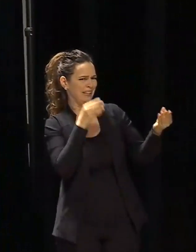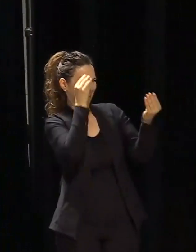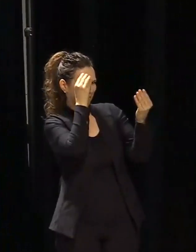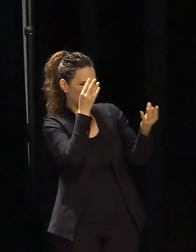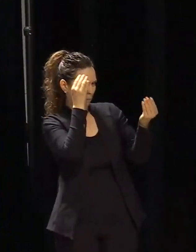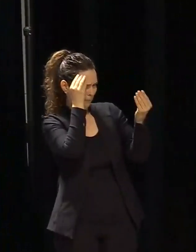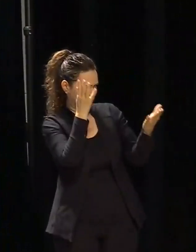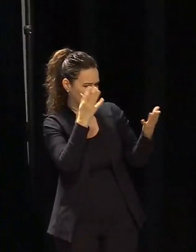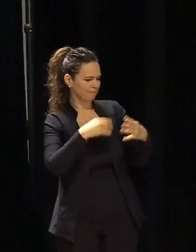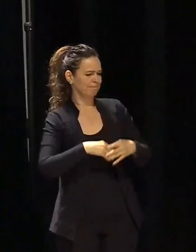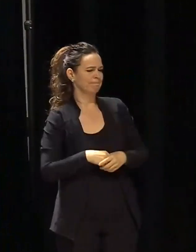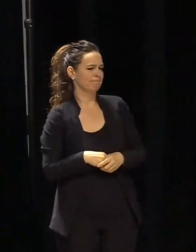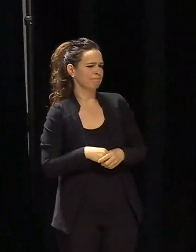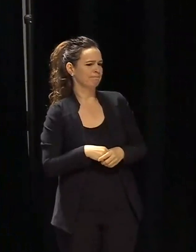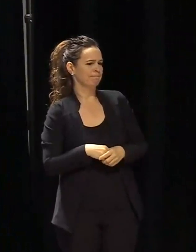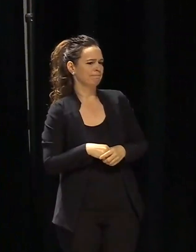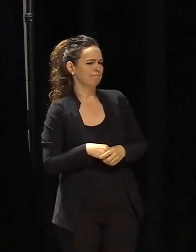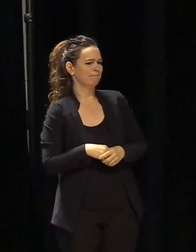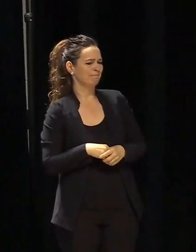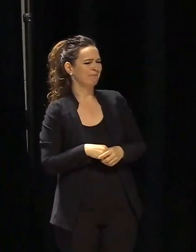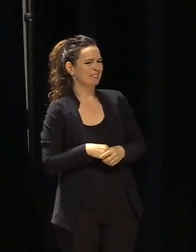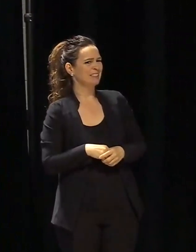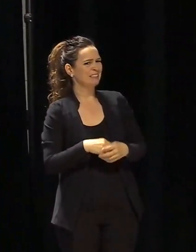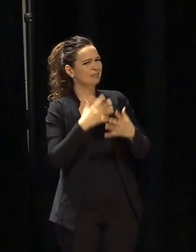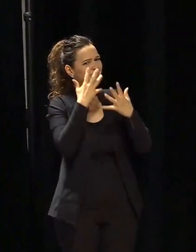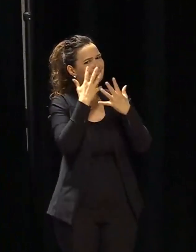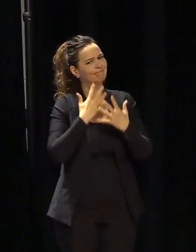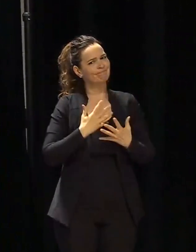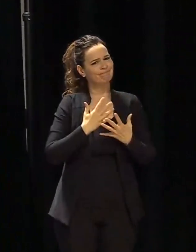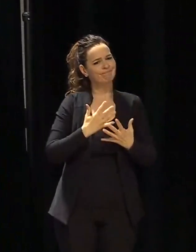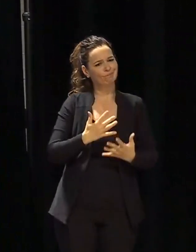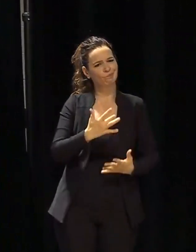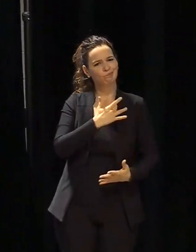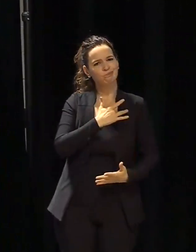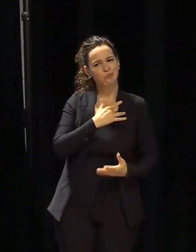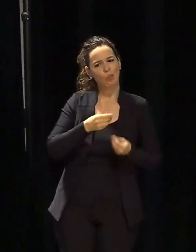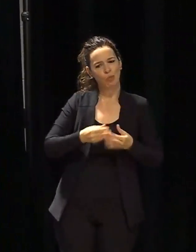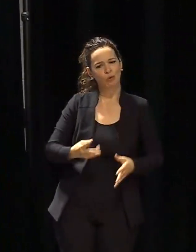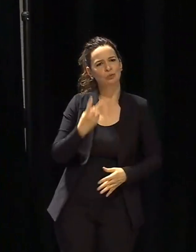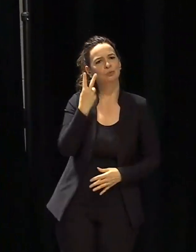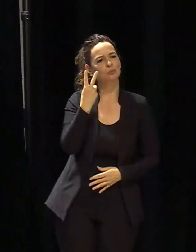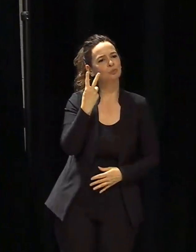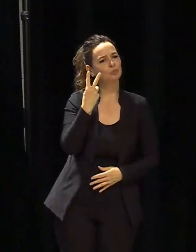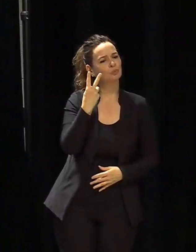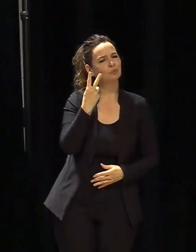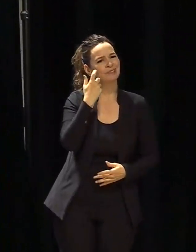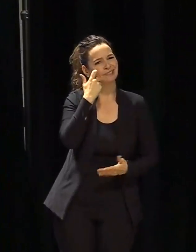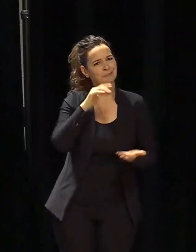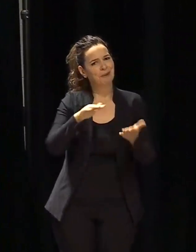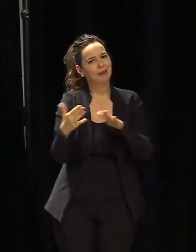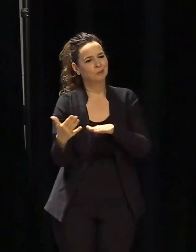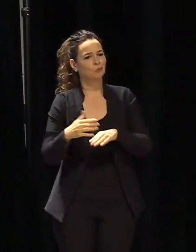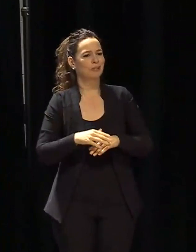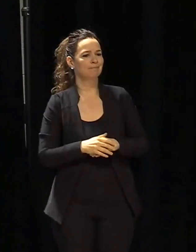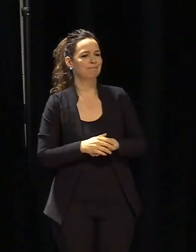Unfortunately, we've lost two more members of our community over the last 24 hours, both in the